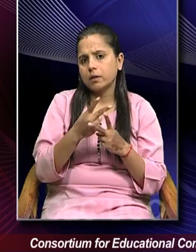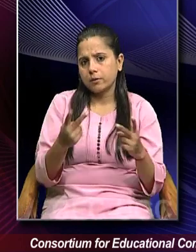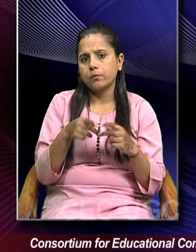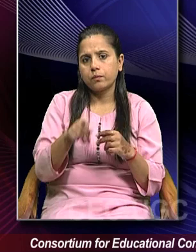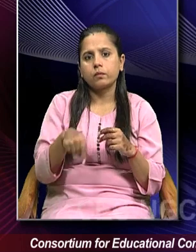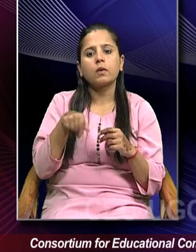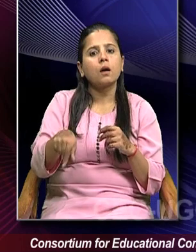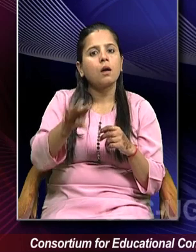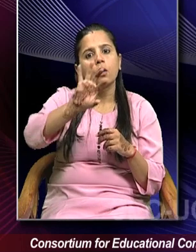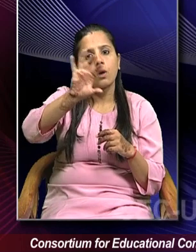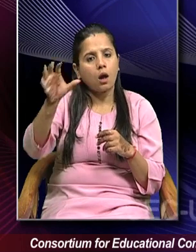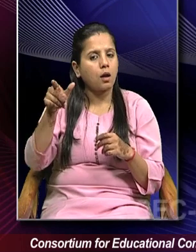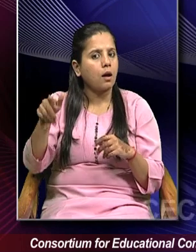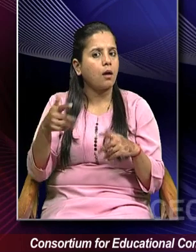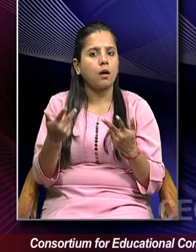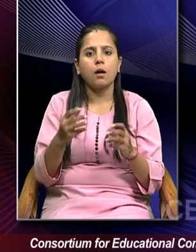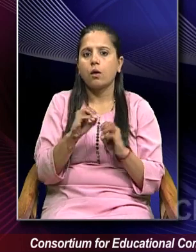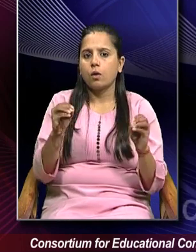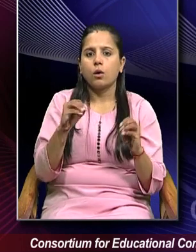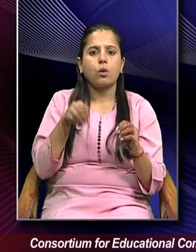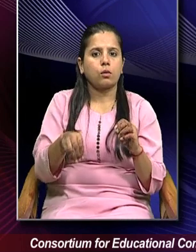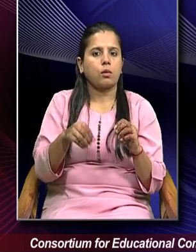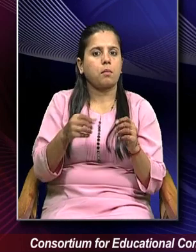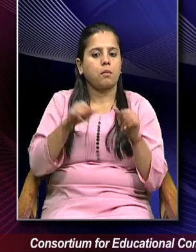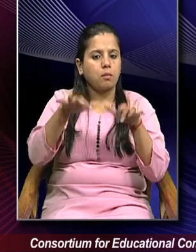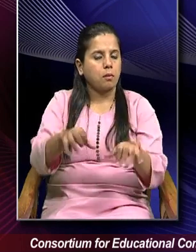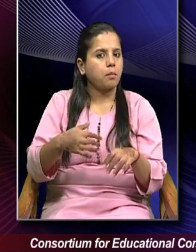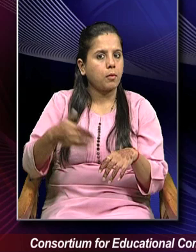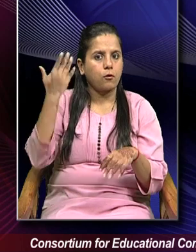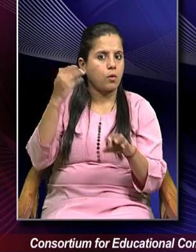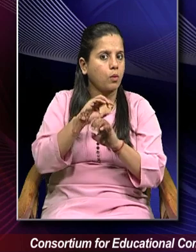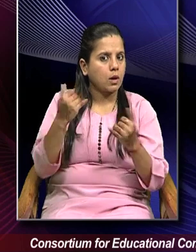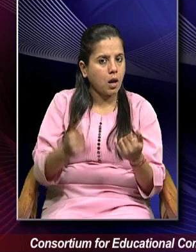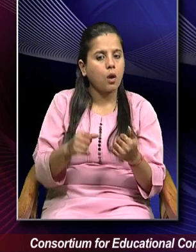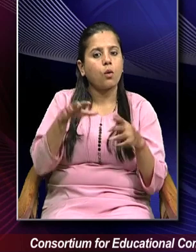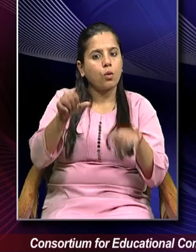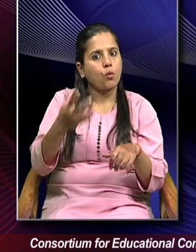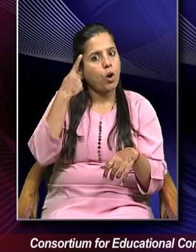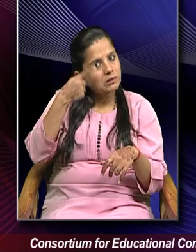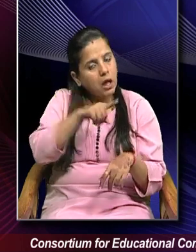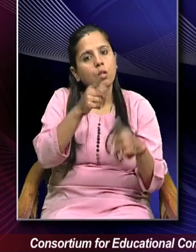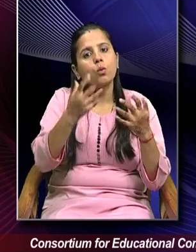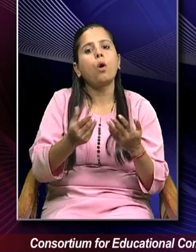the nations who could not have colonies in the earlier time, now they wanted colonies for themselves,